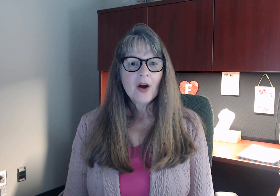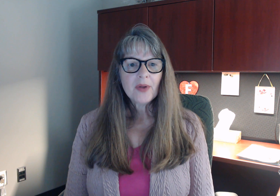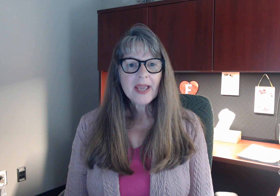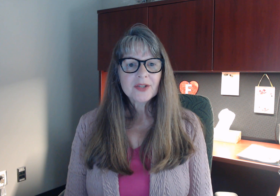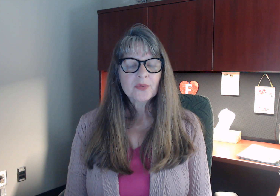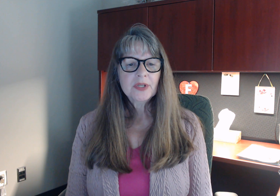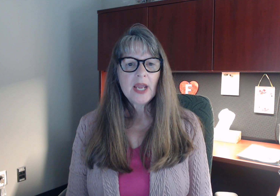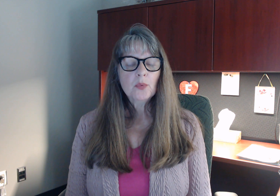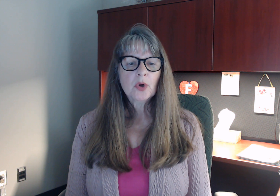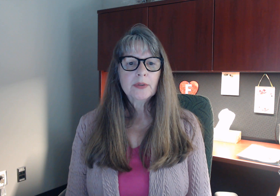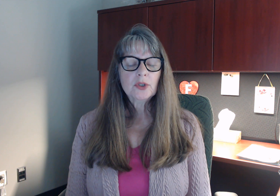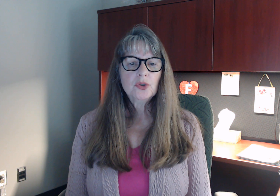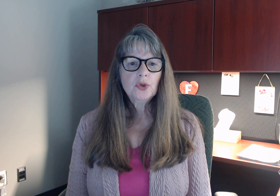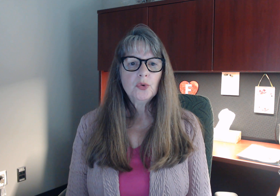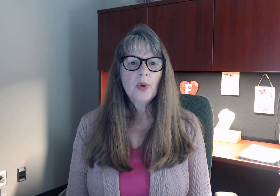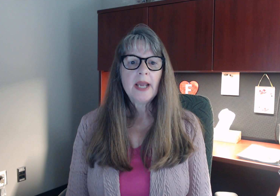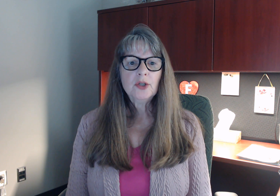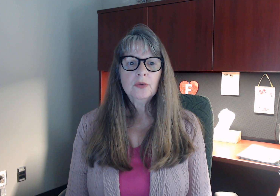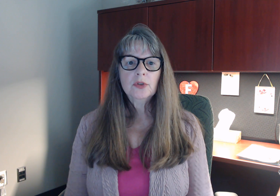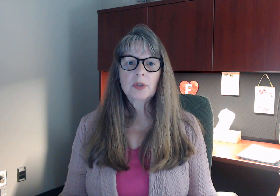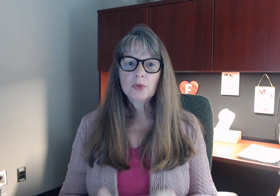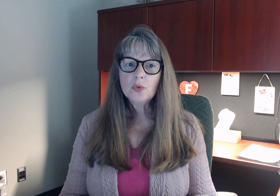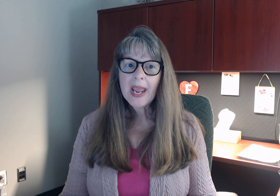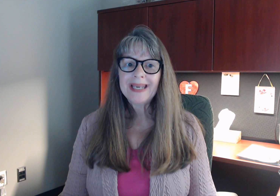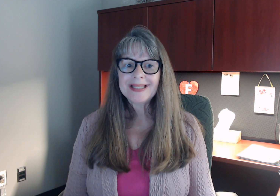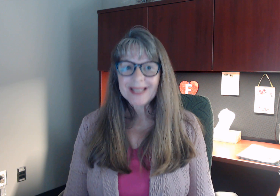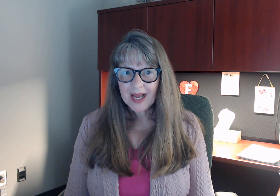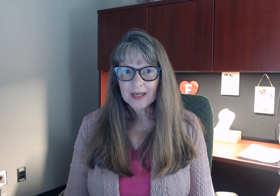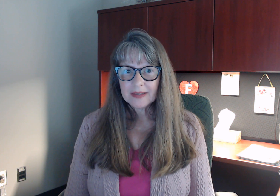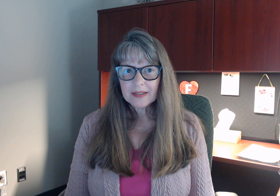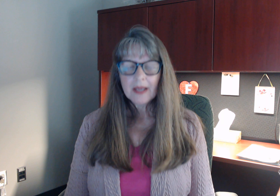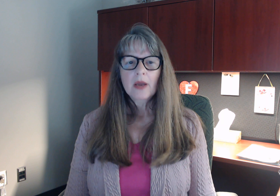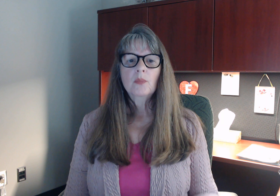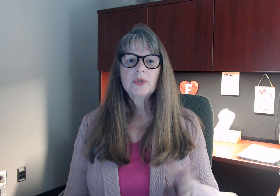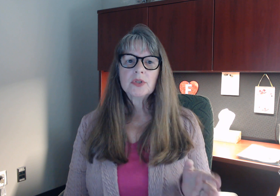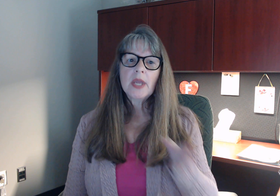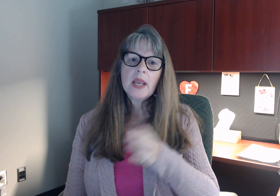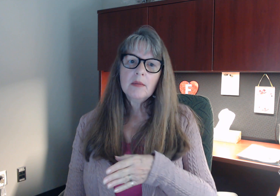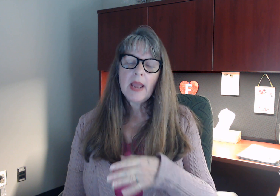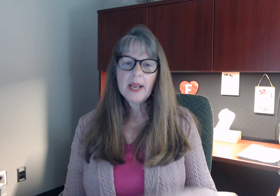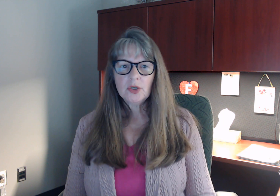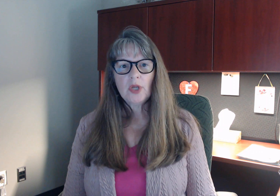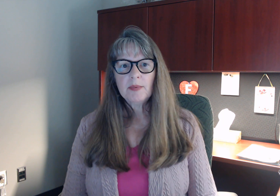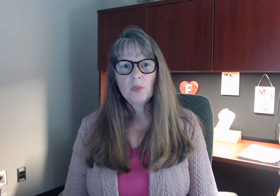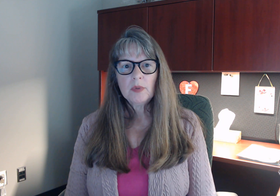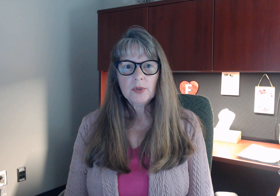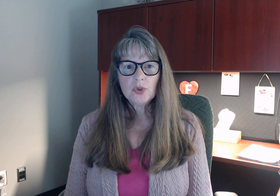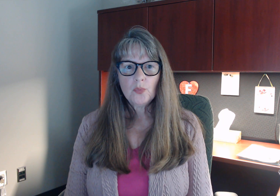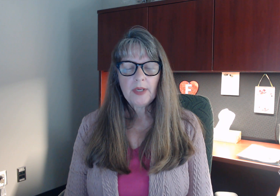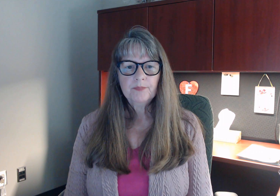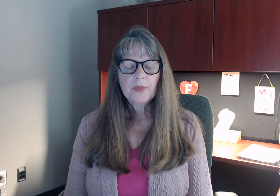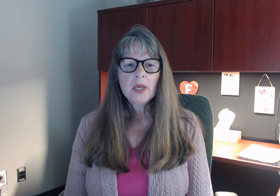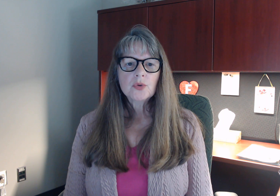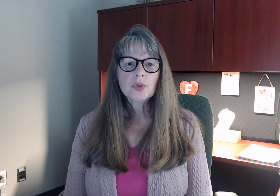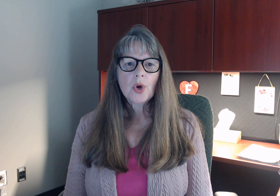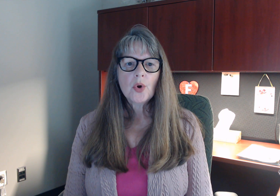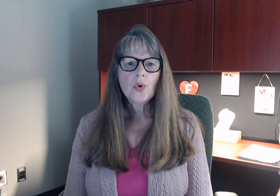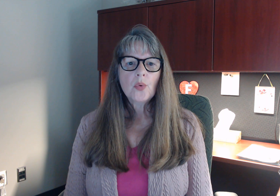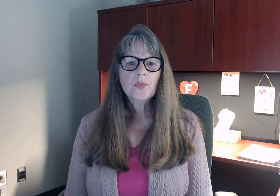Okay, so today we're going to do some two-handed signs with the same hand shapes that we've been doing. So this